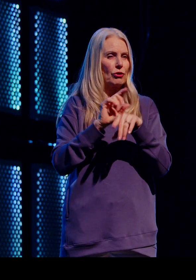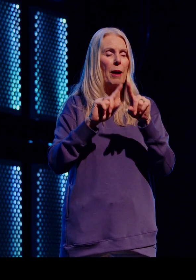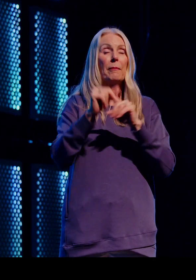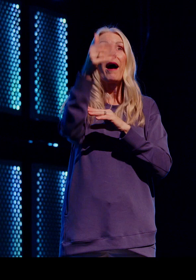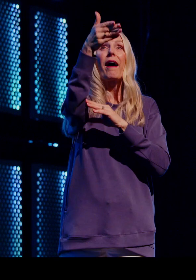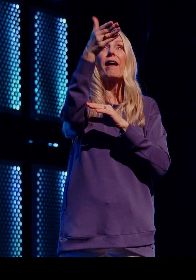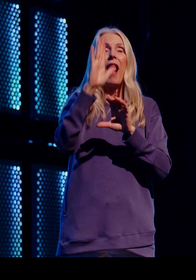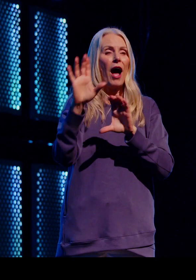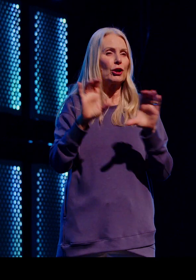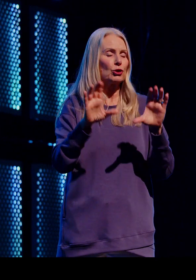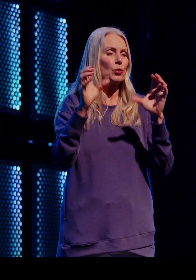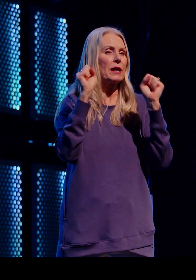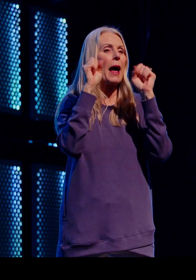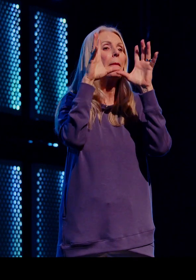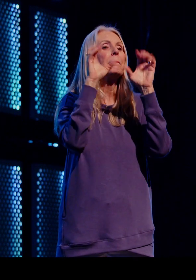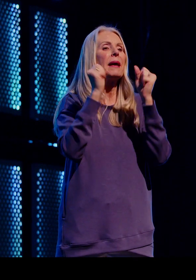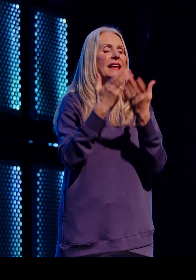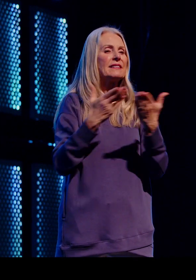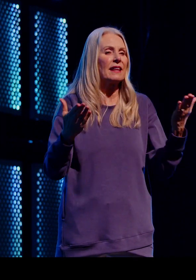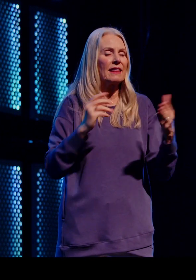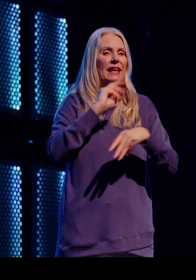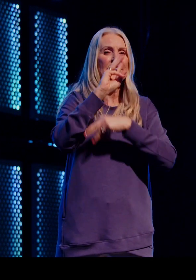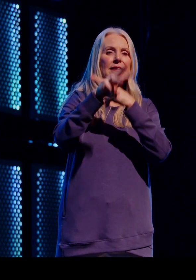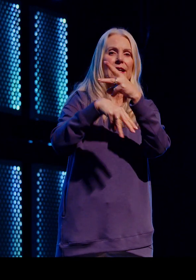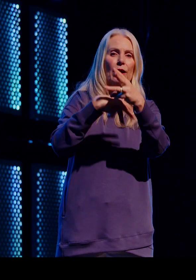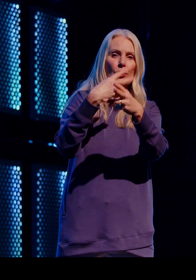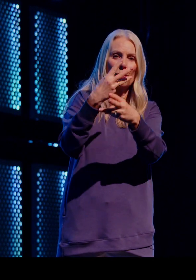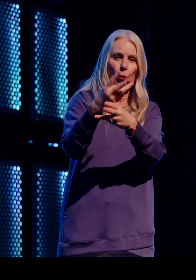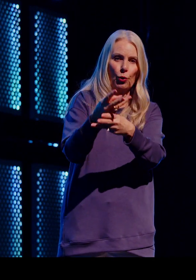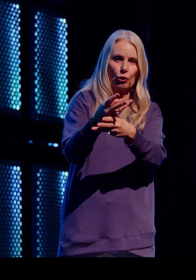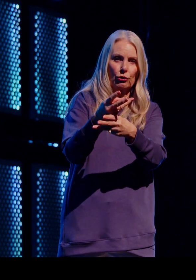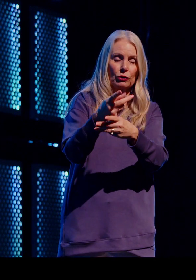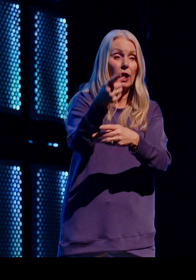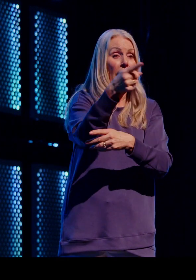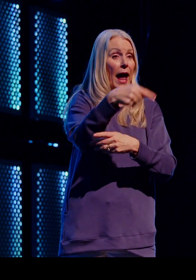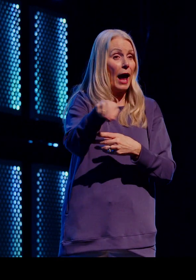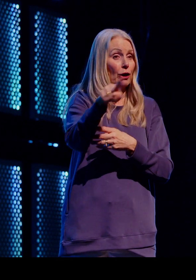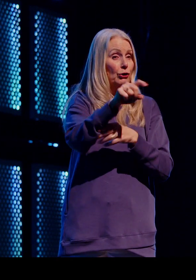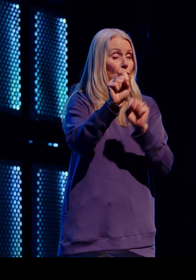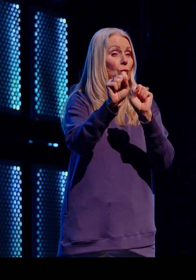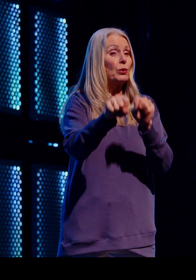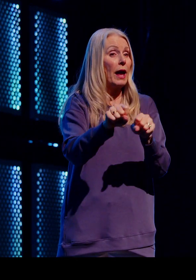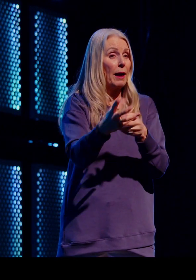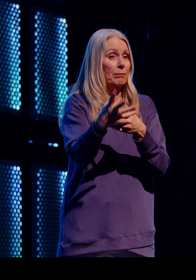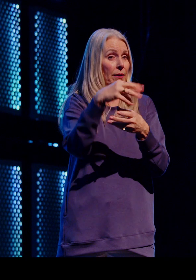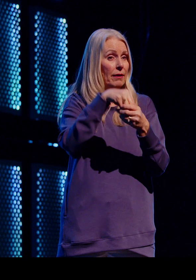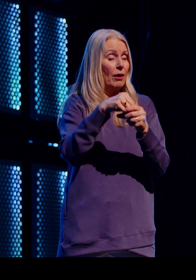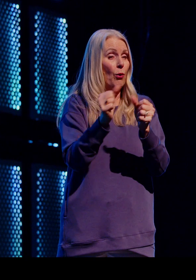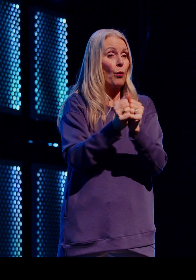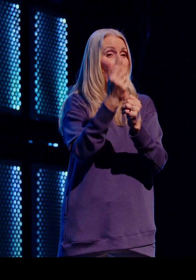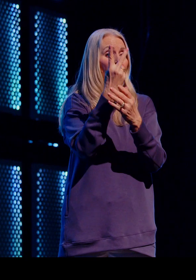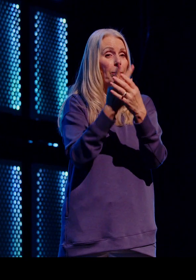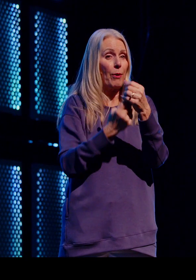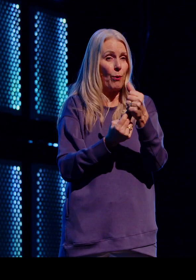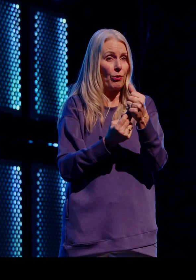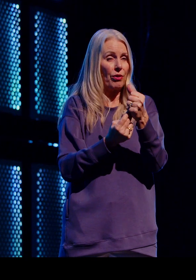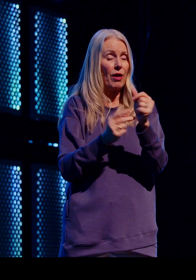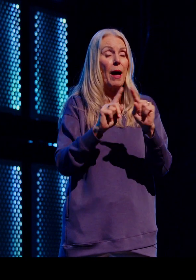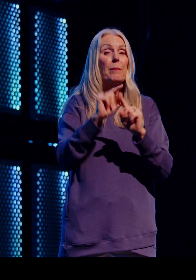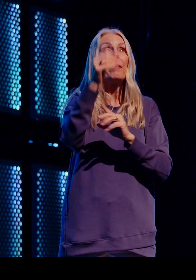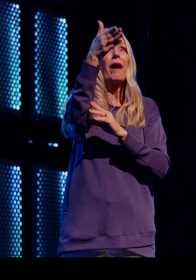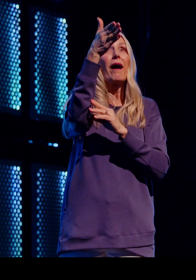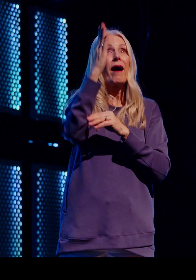some amazing things in the world. And you can be a part of both. But God's got to do